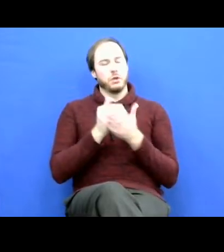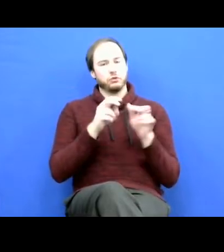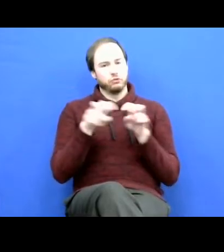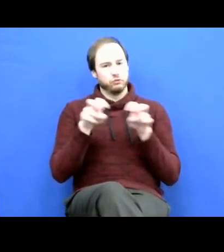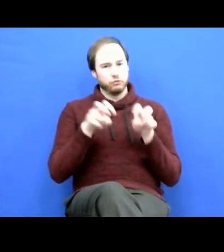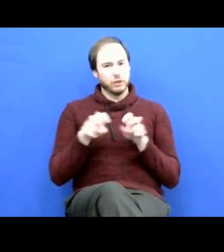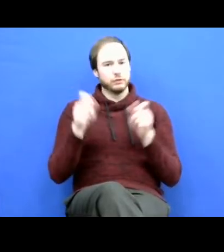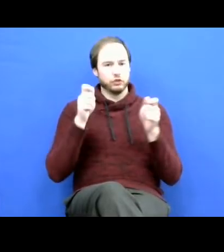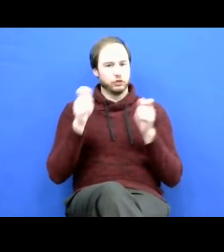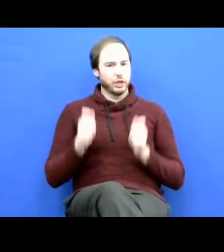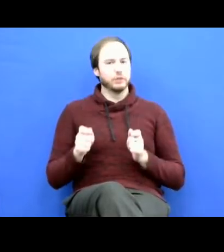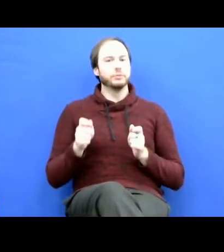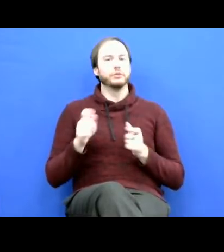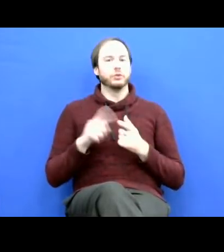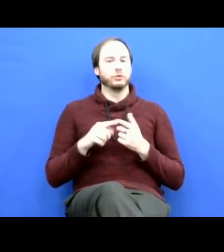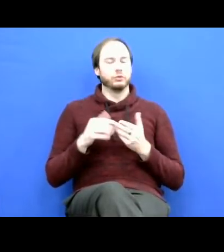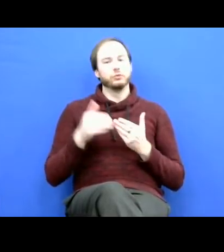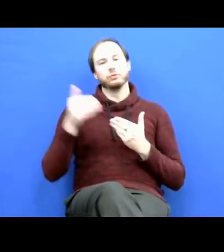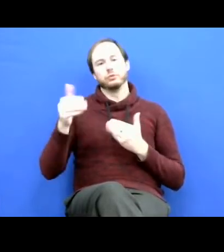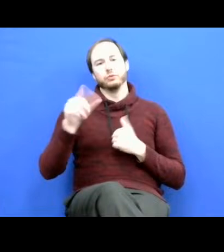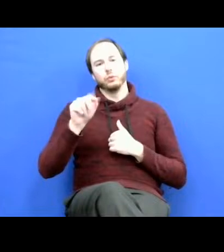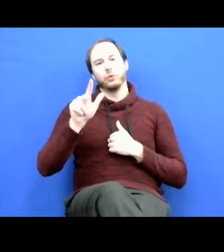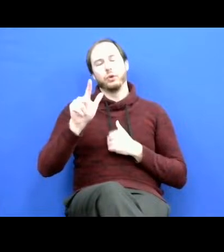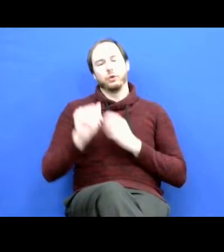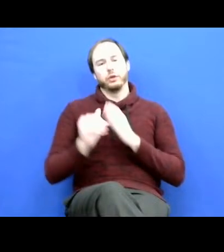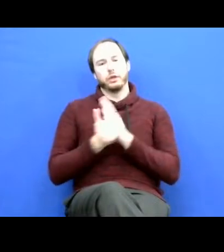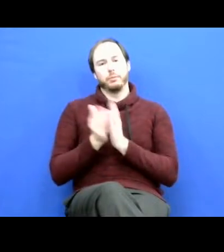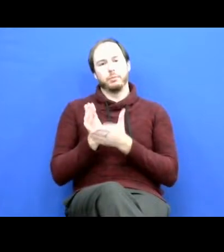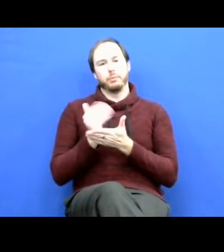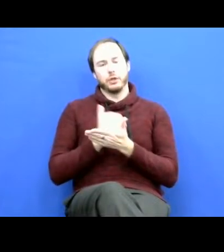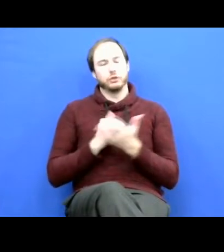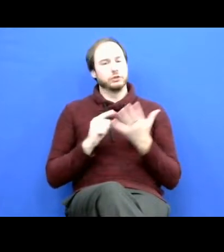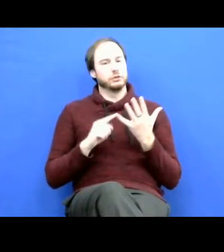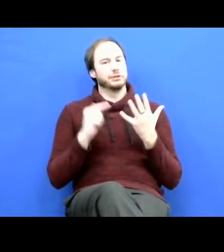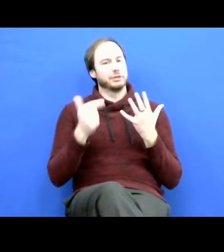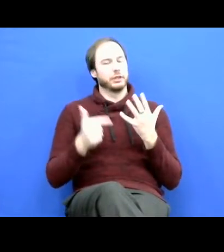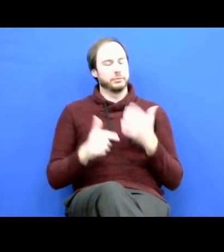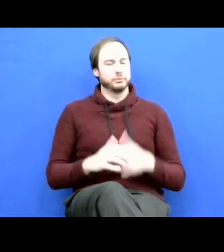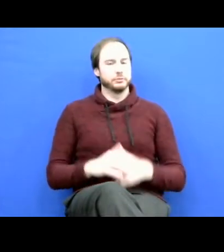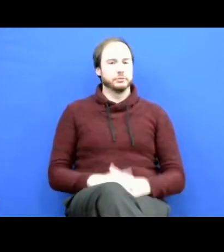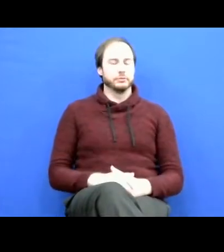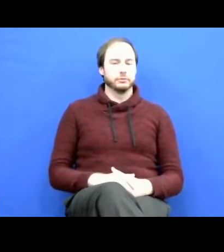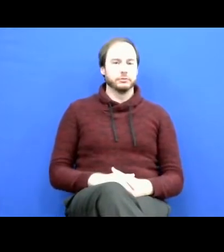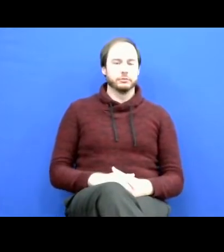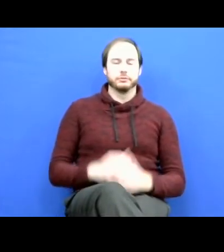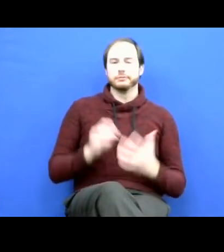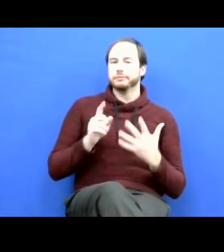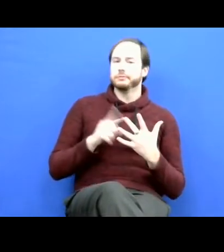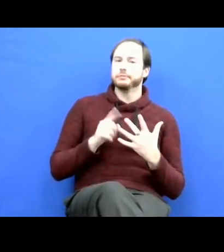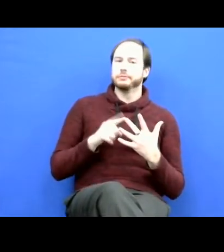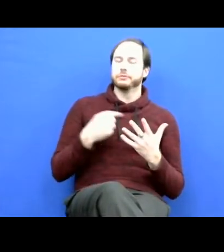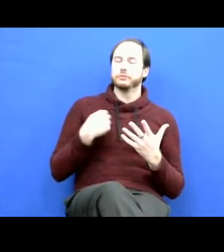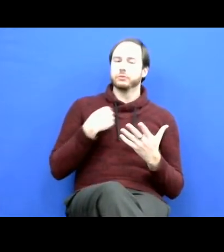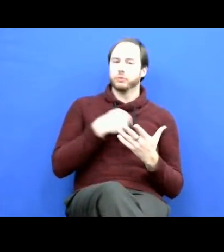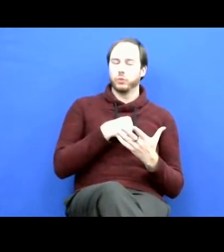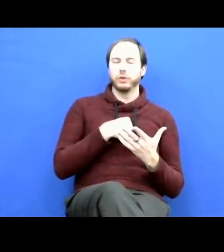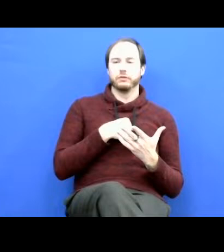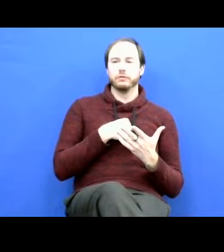and adjustments to the 2023 adopted budget. Seconded. So obviously, we've